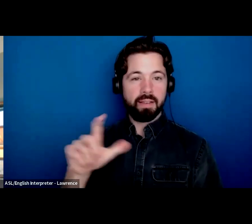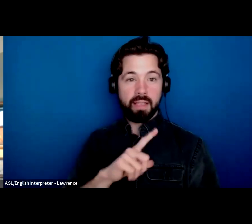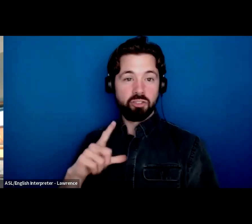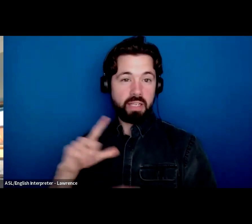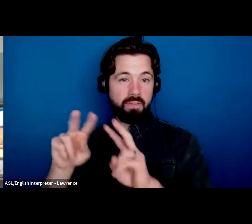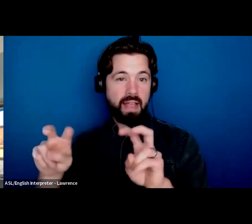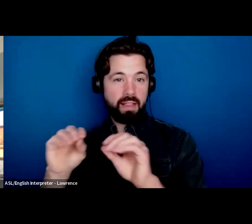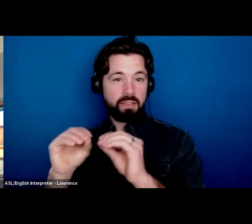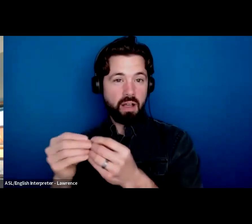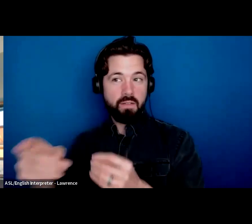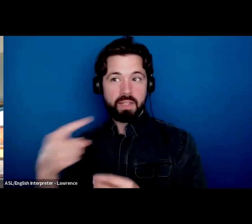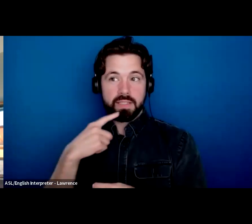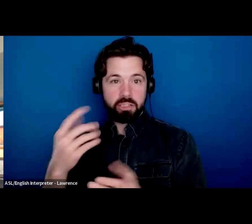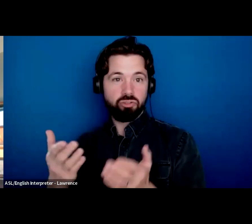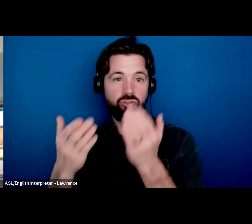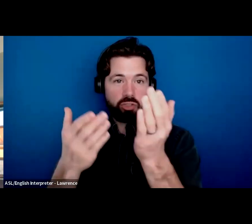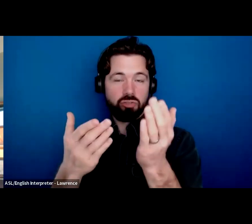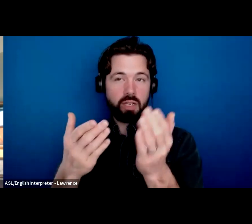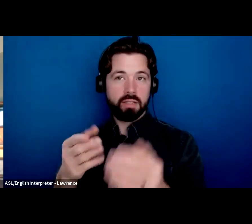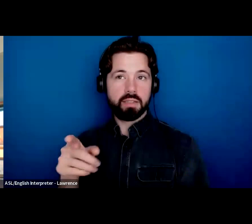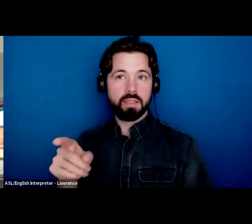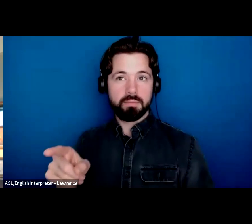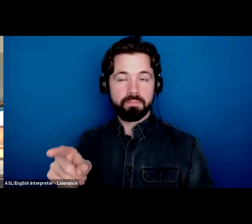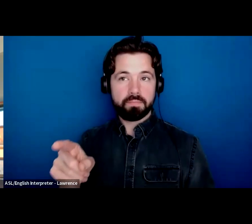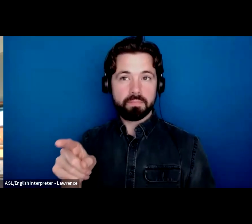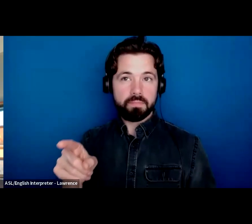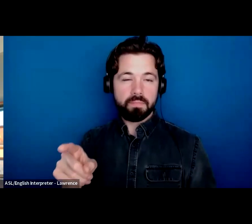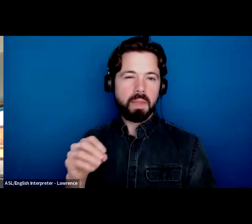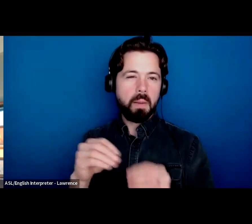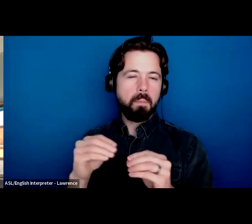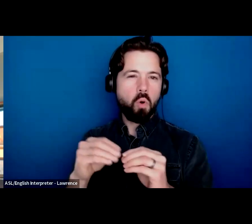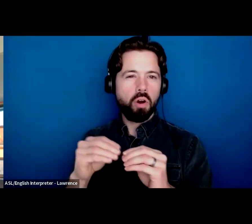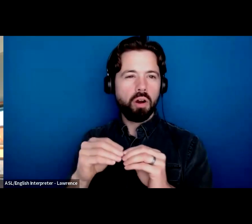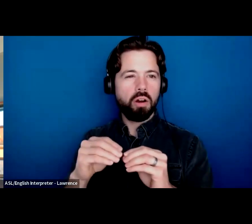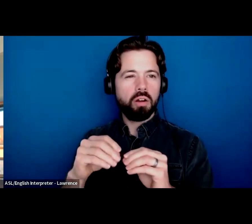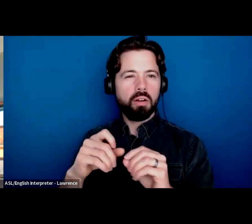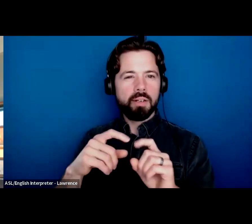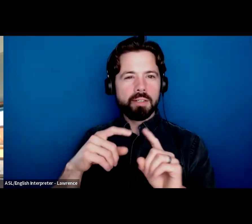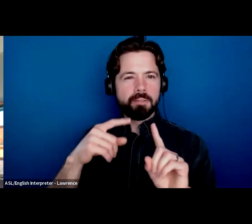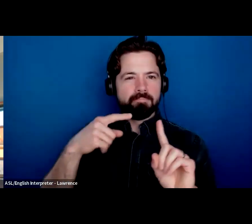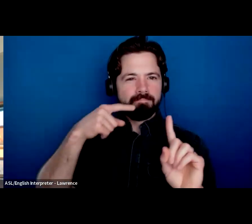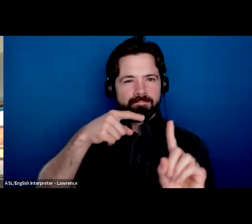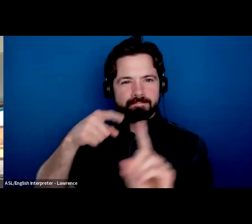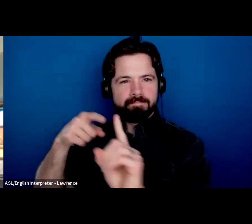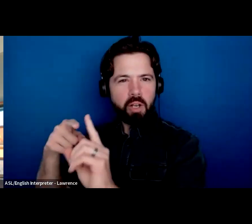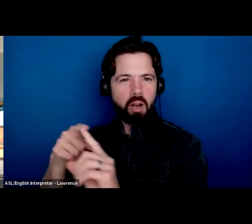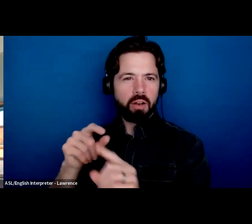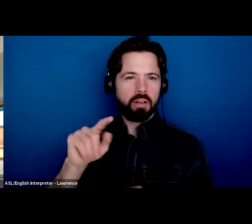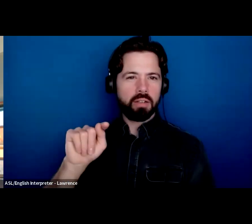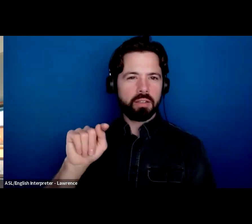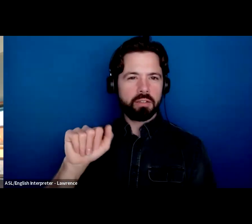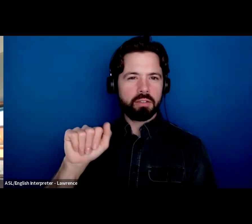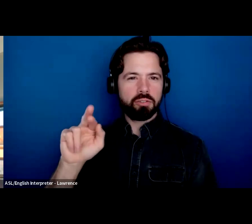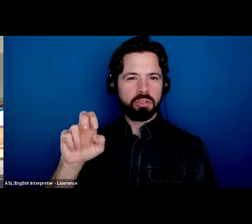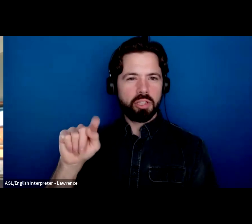they suggested that a more targeted approach for the provider rate study be put in place, and looking at